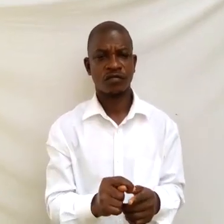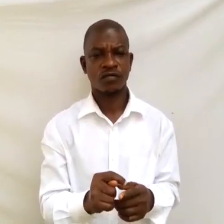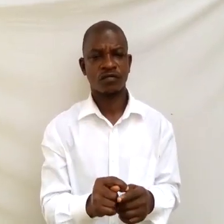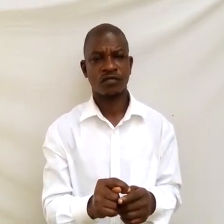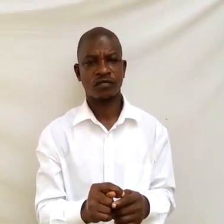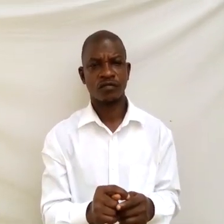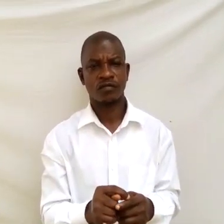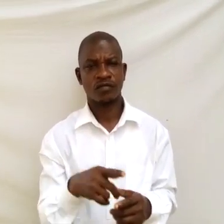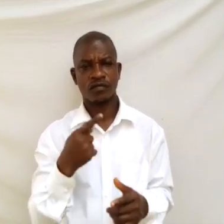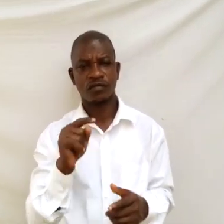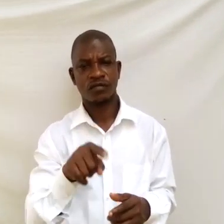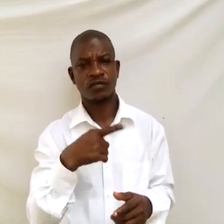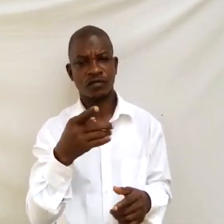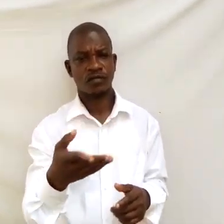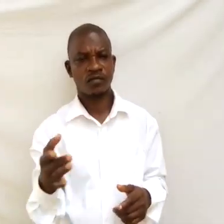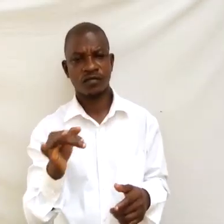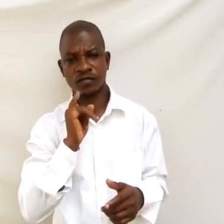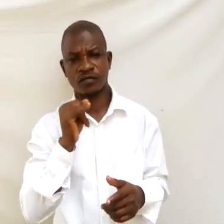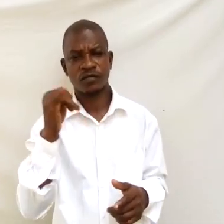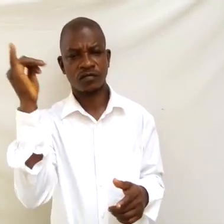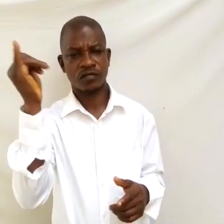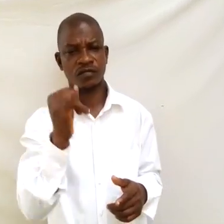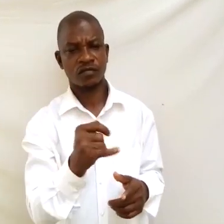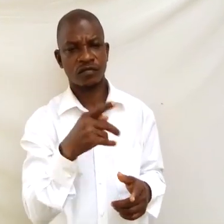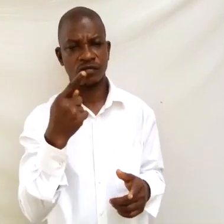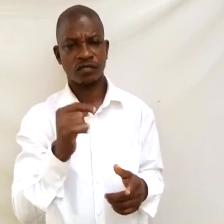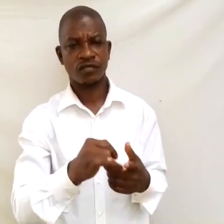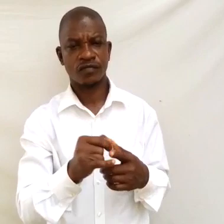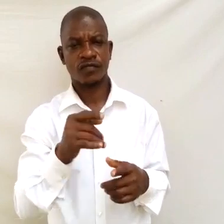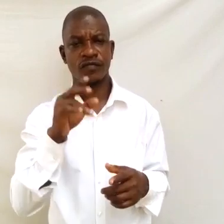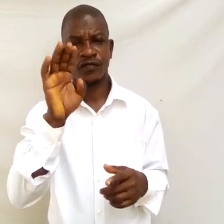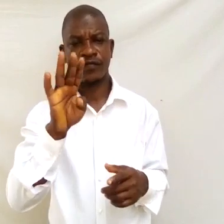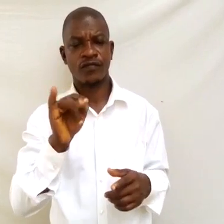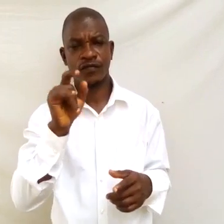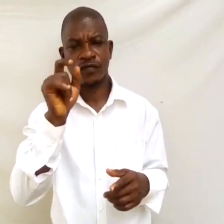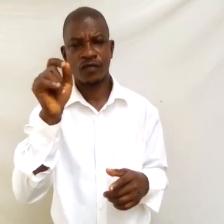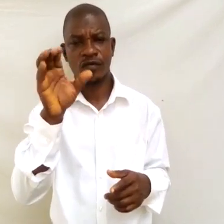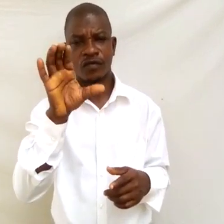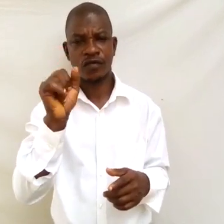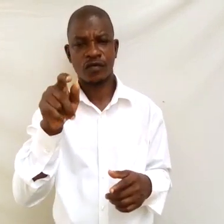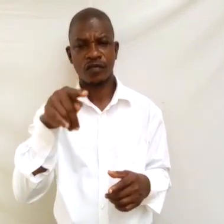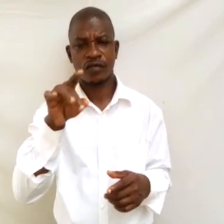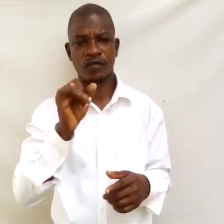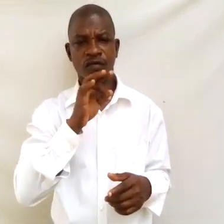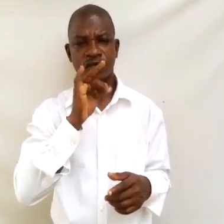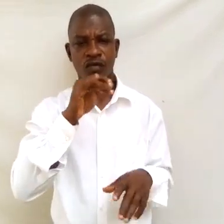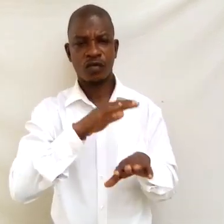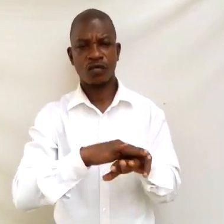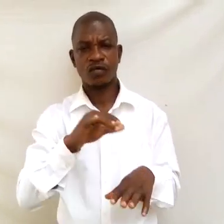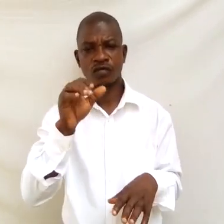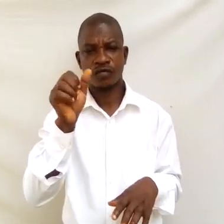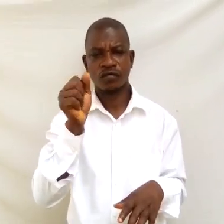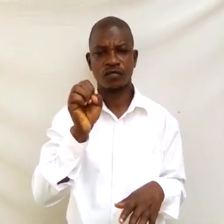So the next thing is draw the 4 cardinal points on Segun and